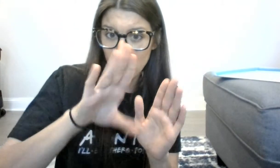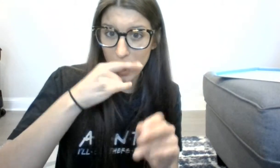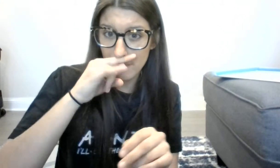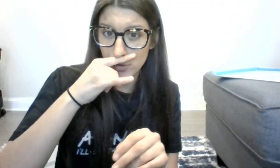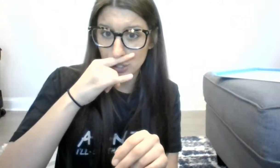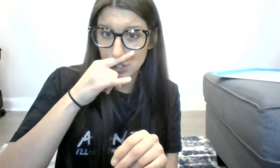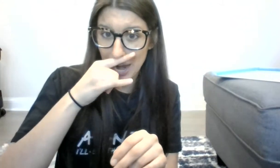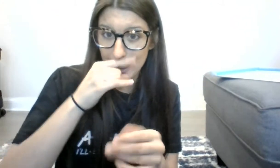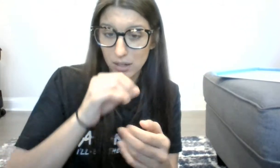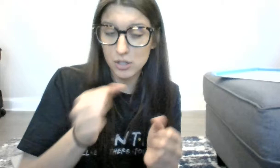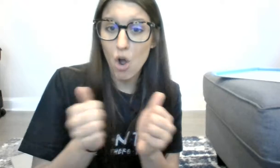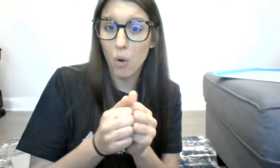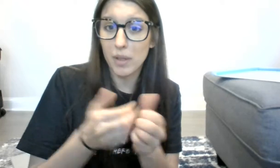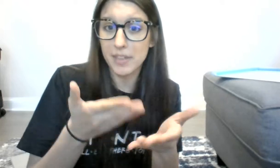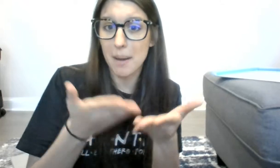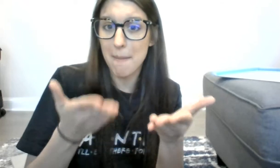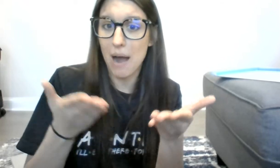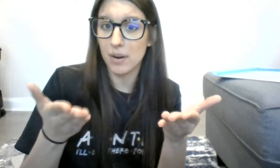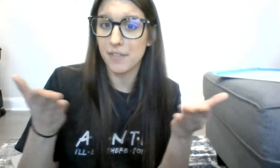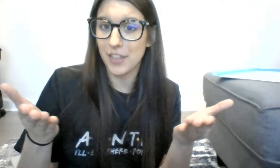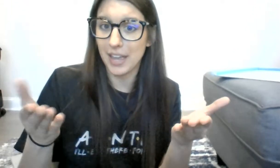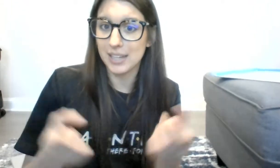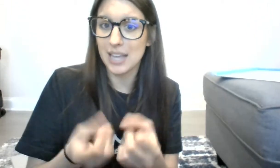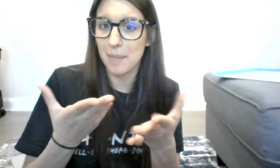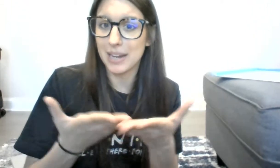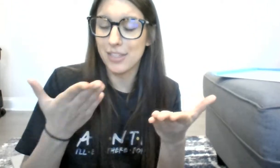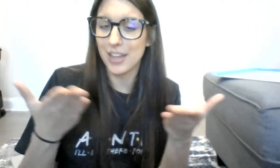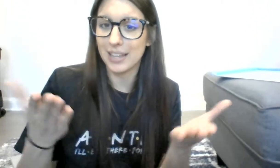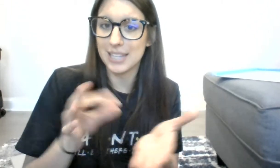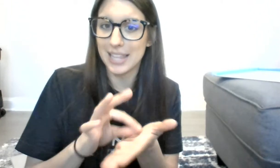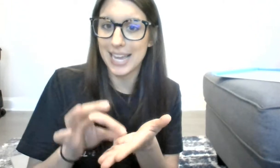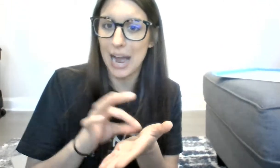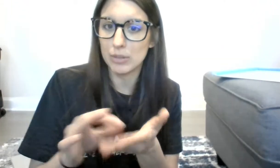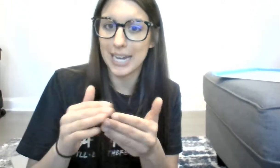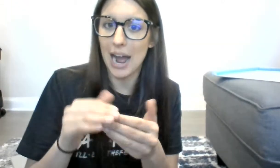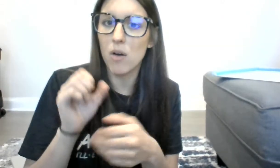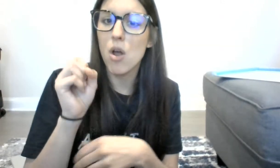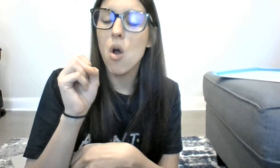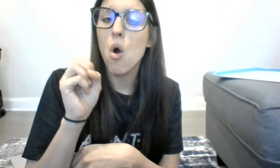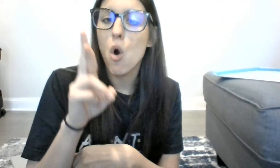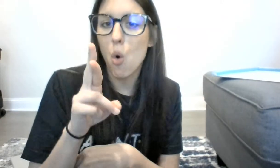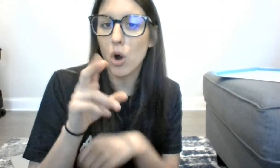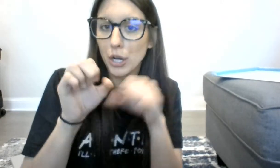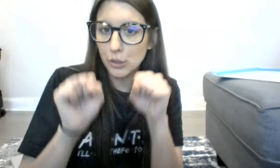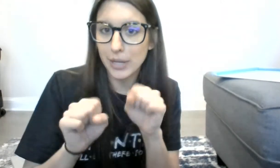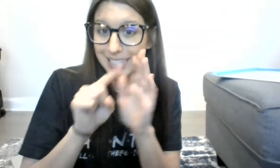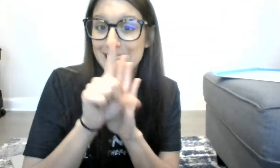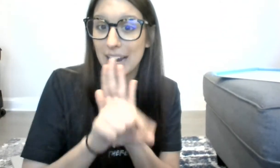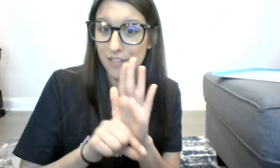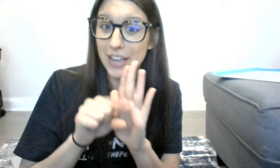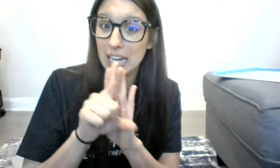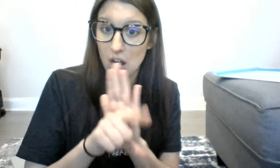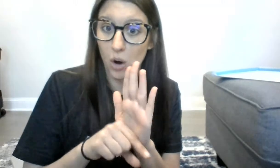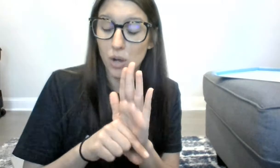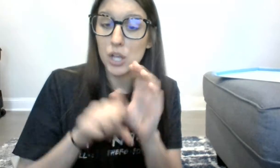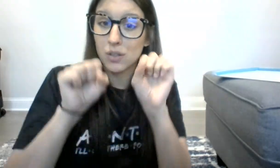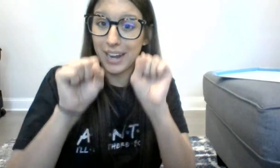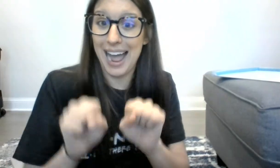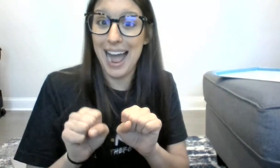of your child with the amount of things, how many things that they counted out, or you can take a video so that I